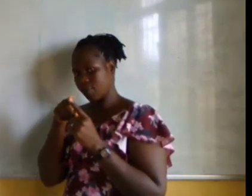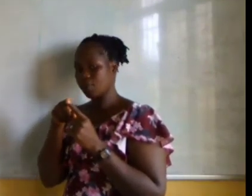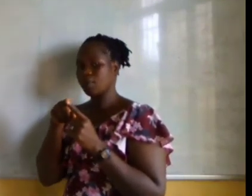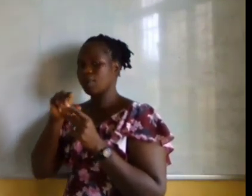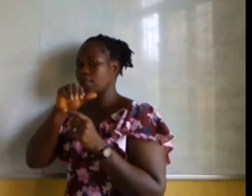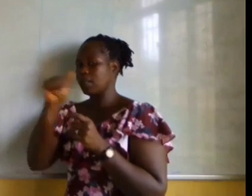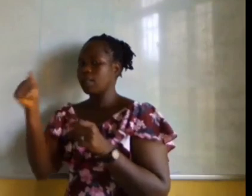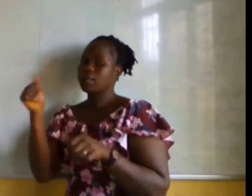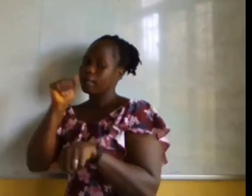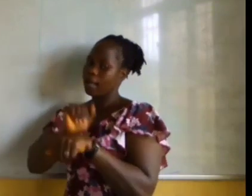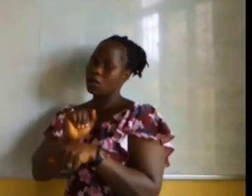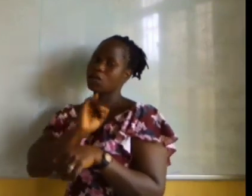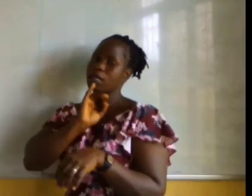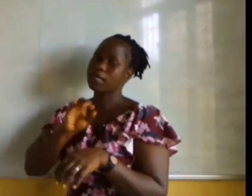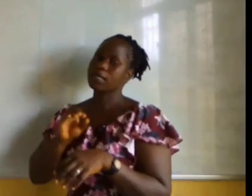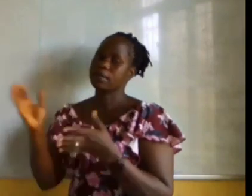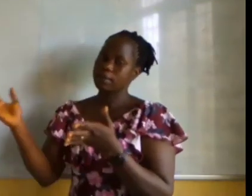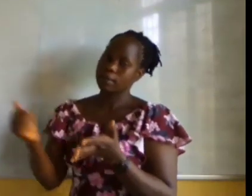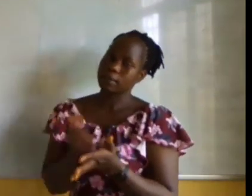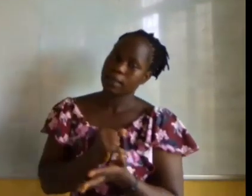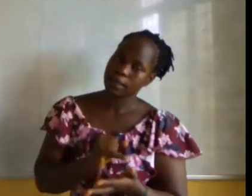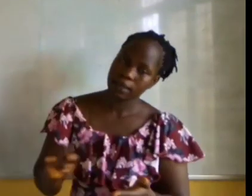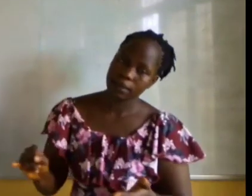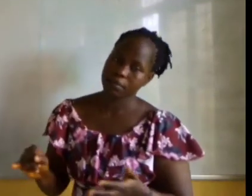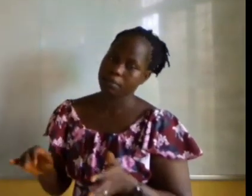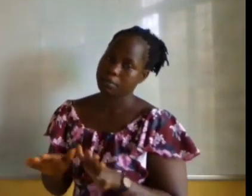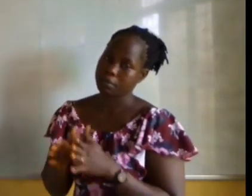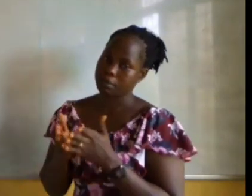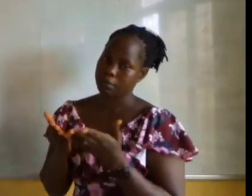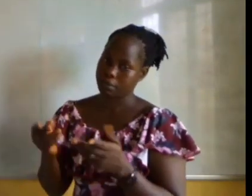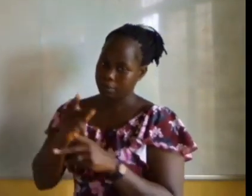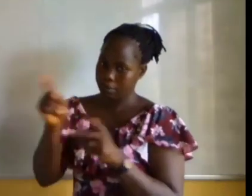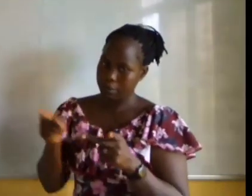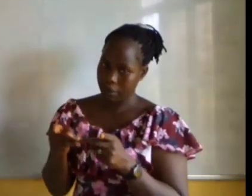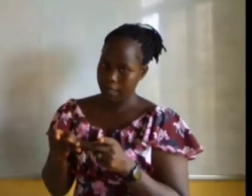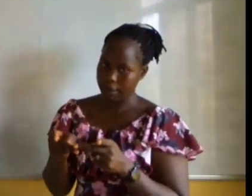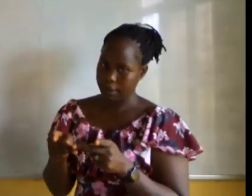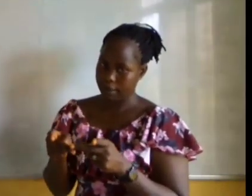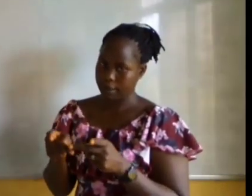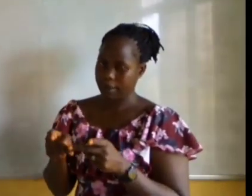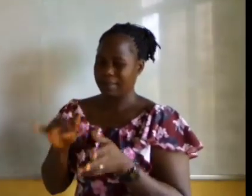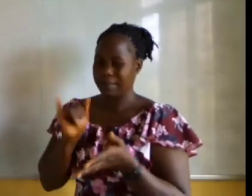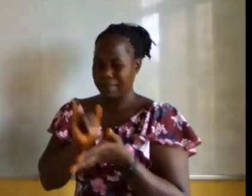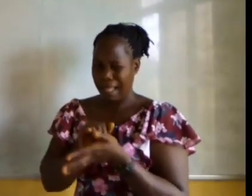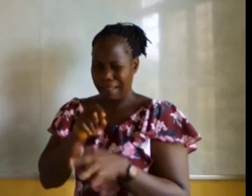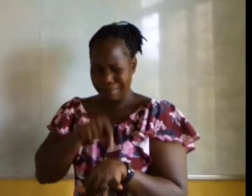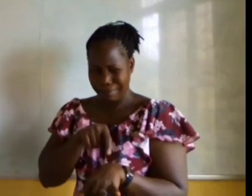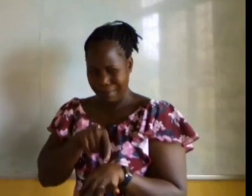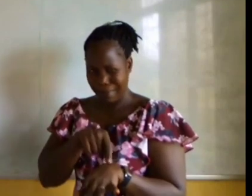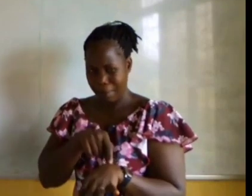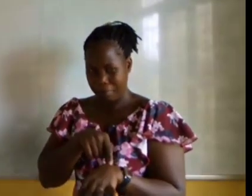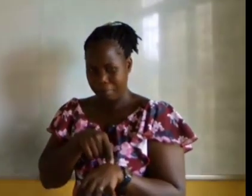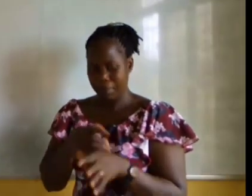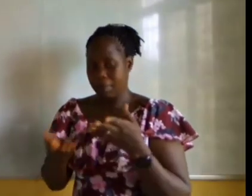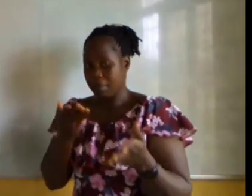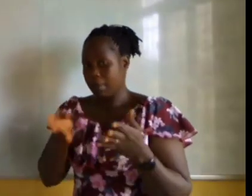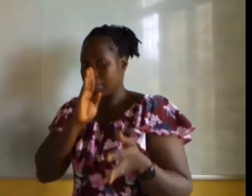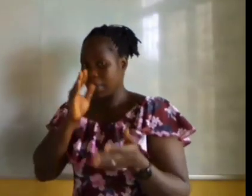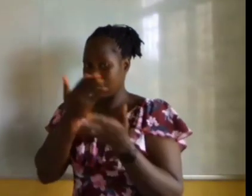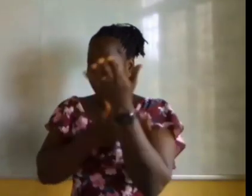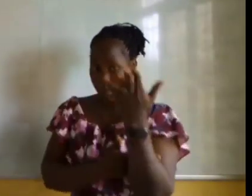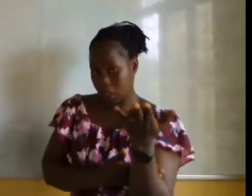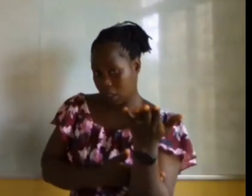is being performed. That is the actual time that an action is being performed. Maybe in the